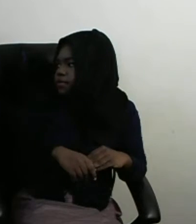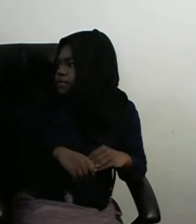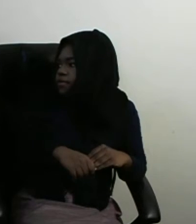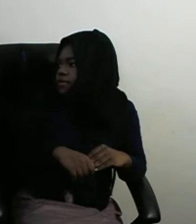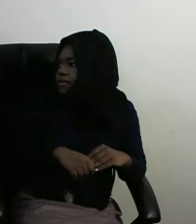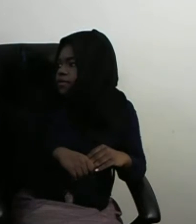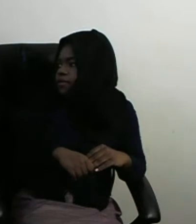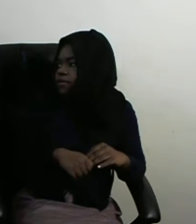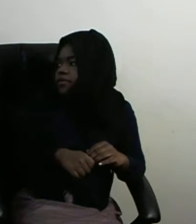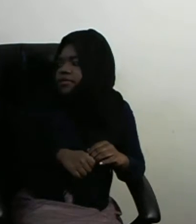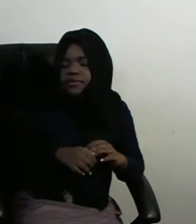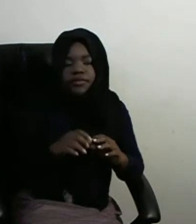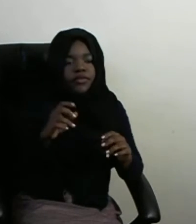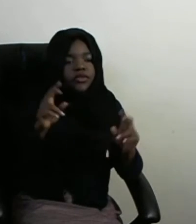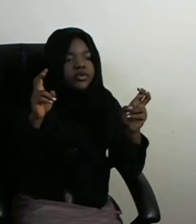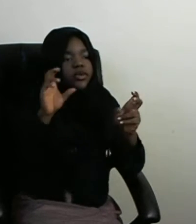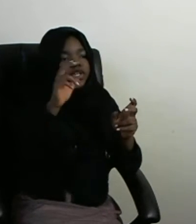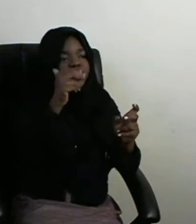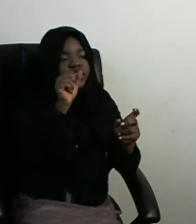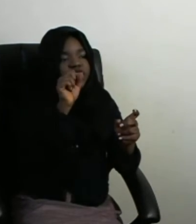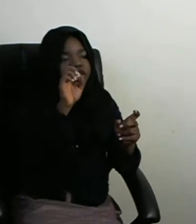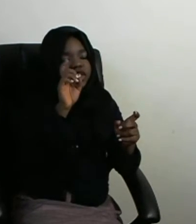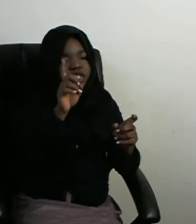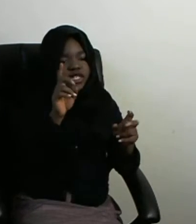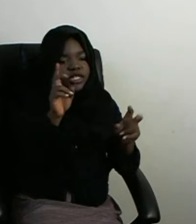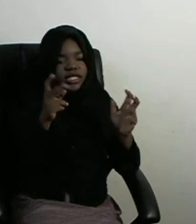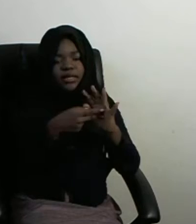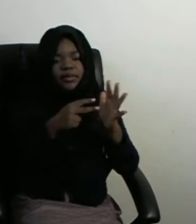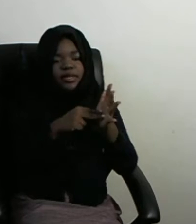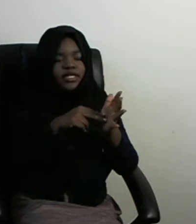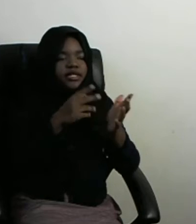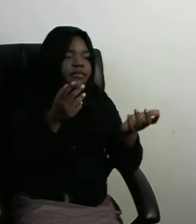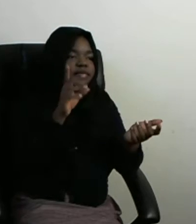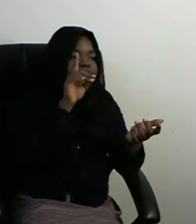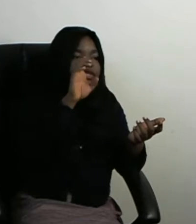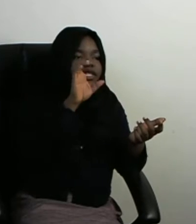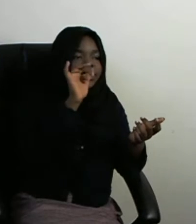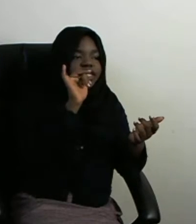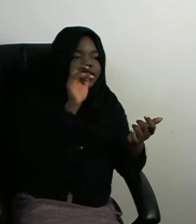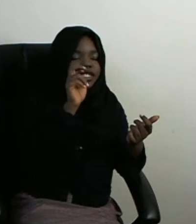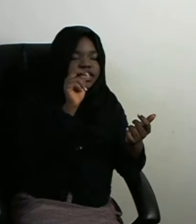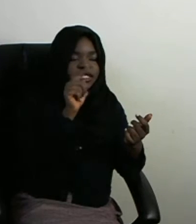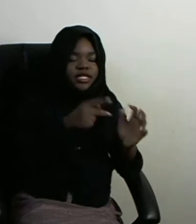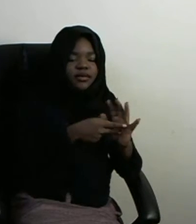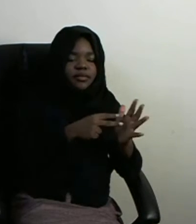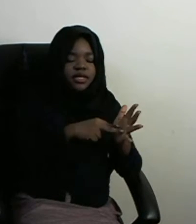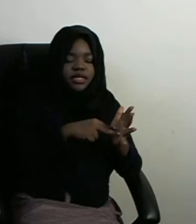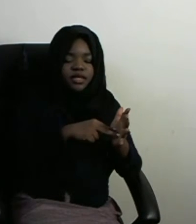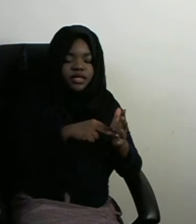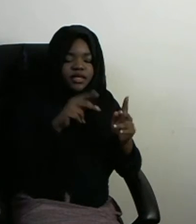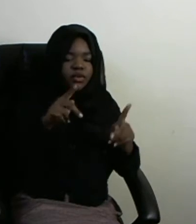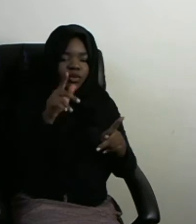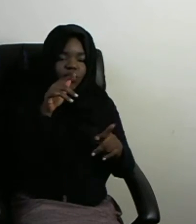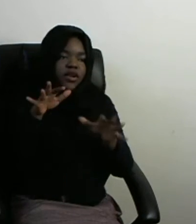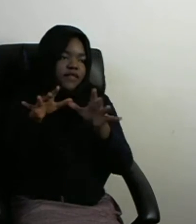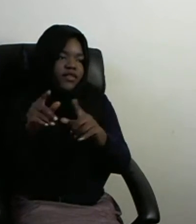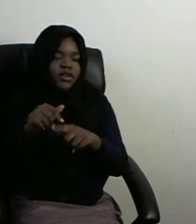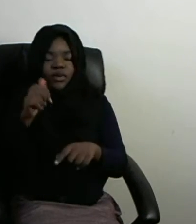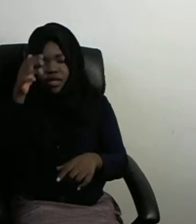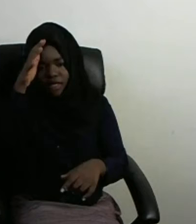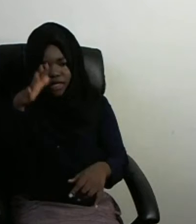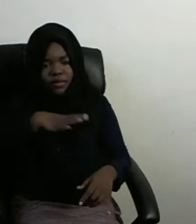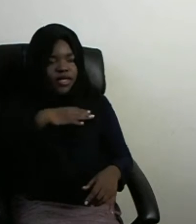The word pure doesn't capture, but chaste means decent, meaning ones who are not flirting with